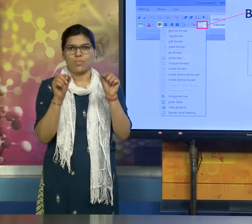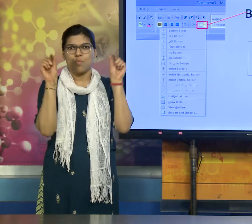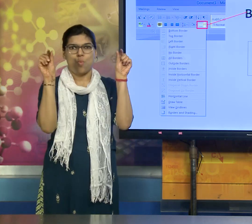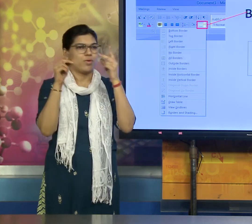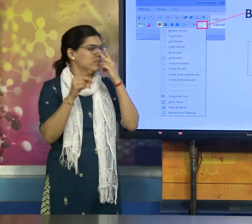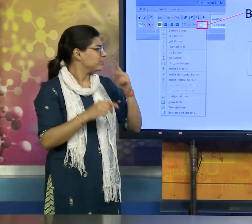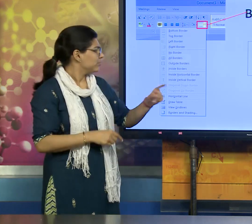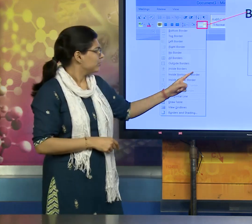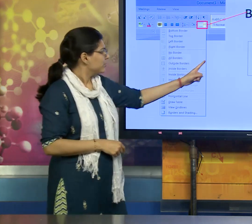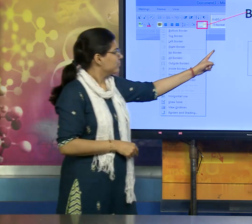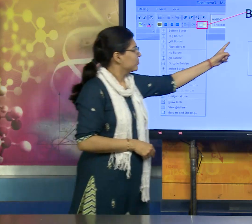Border and shading.